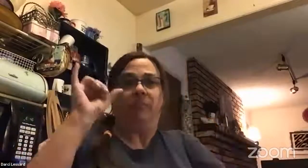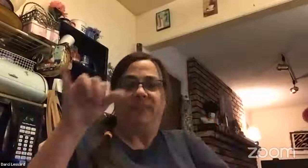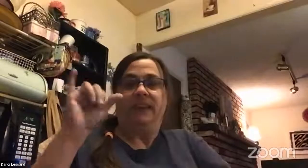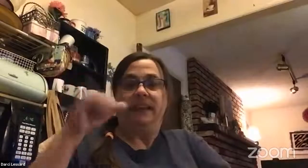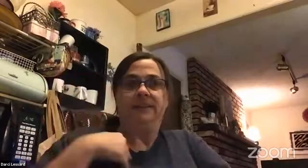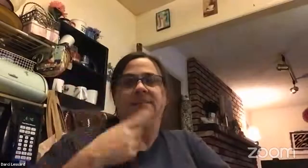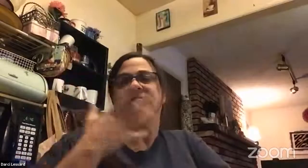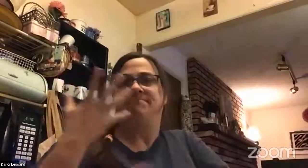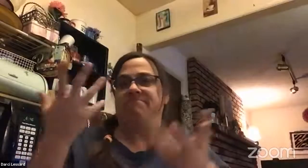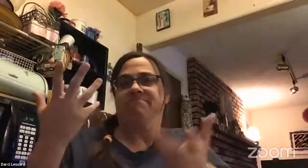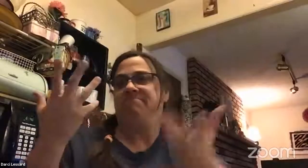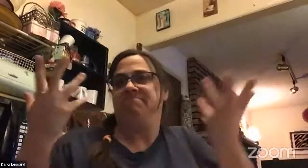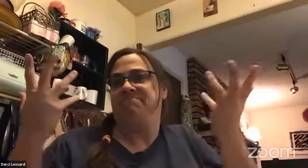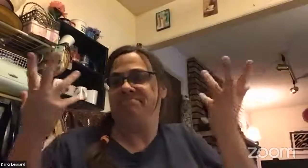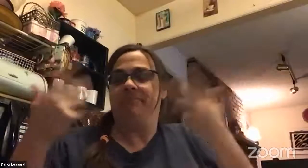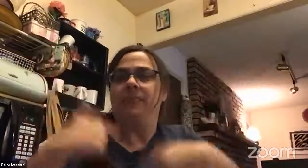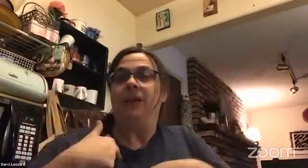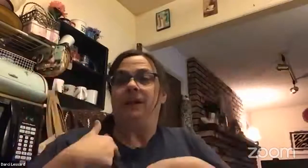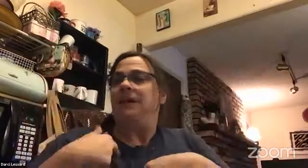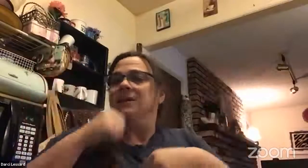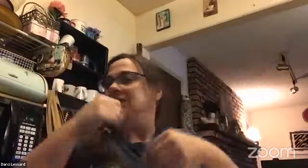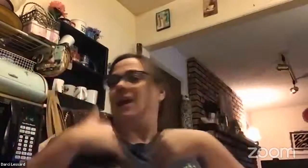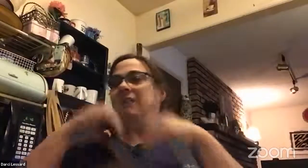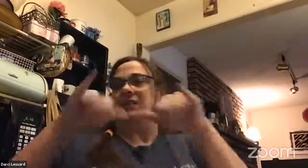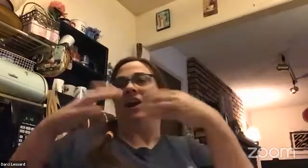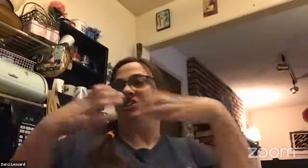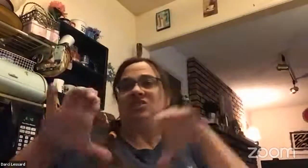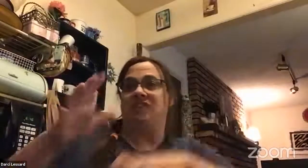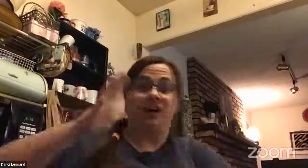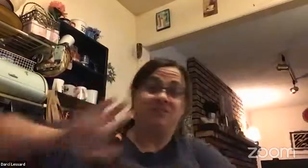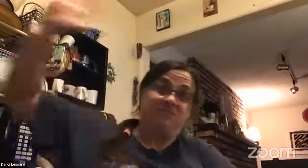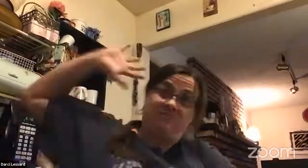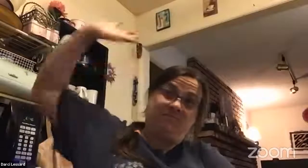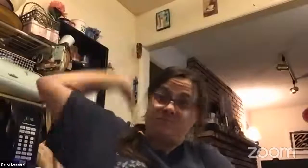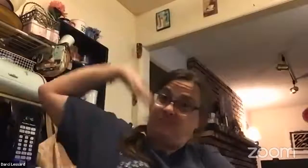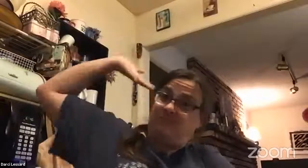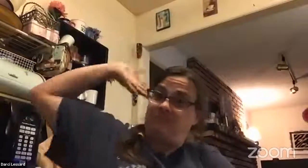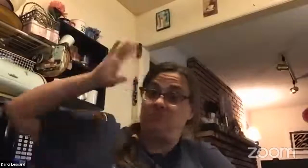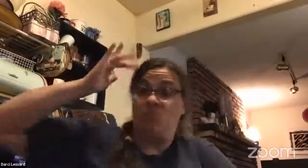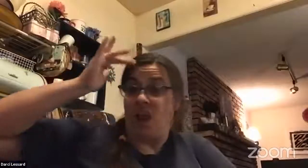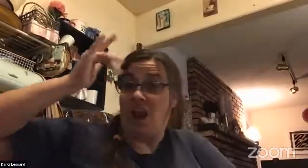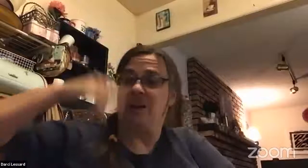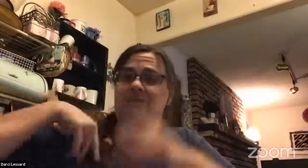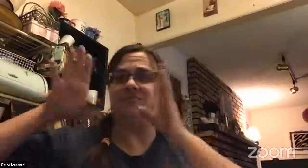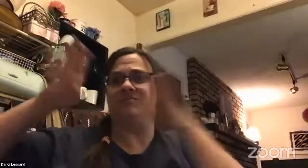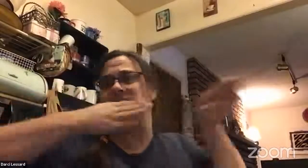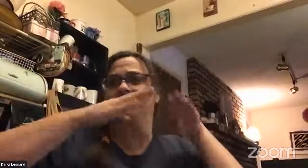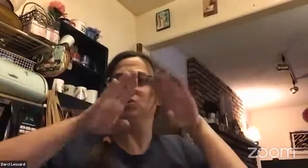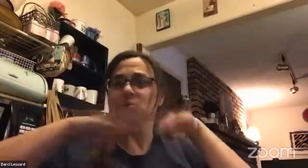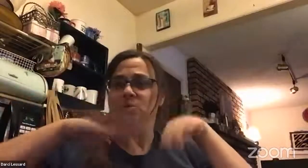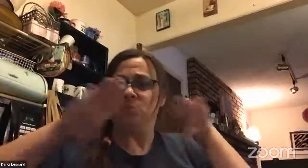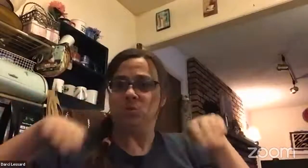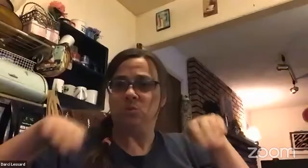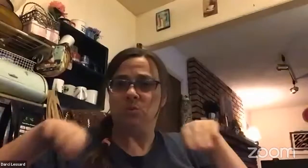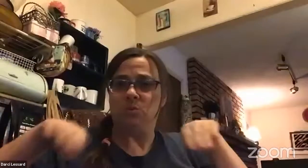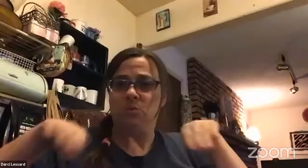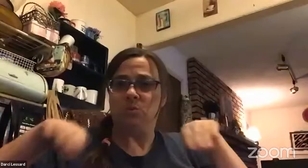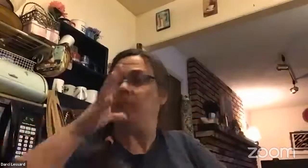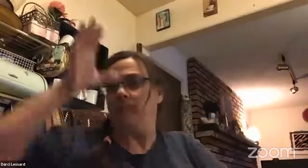time, I'm growing, I'm learning and evolving every day. And I didn't always have that opportunity because I had to focus